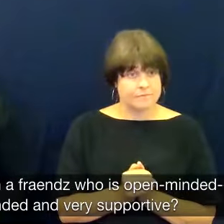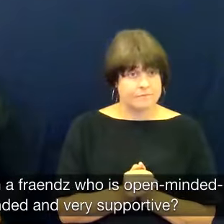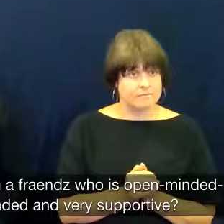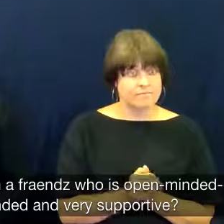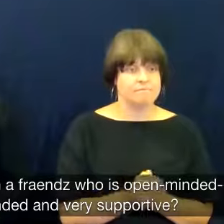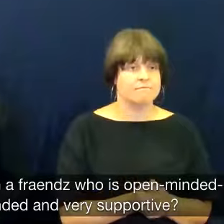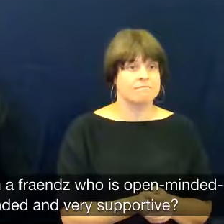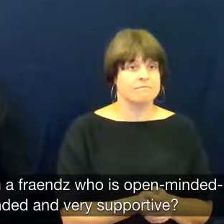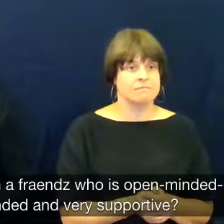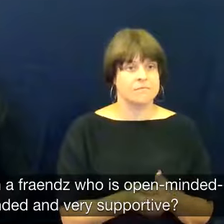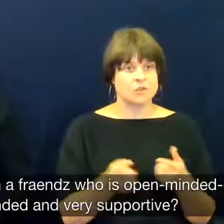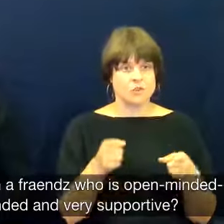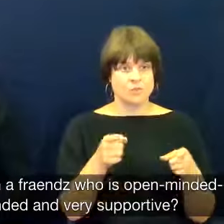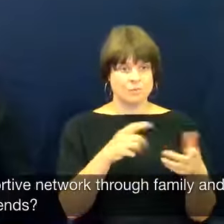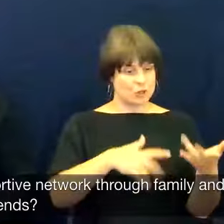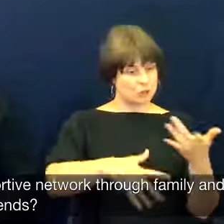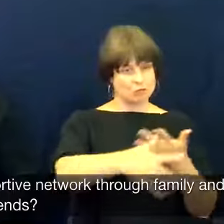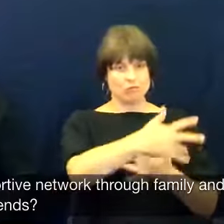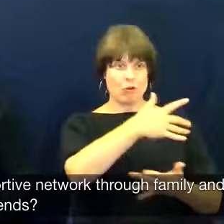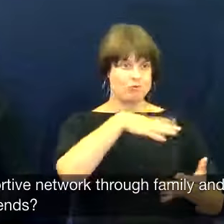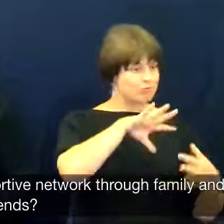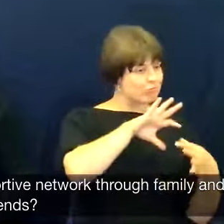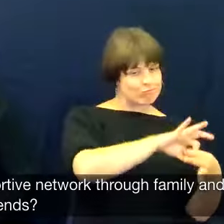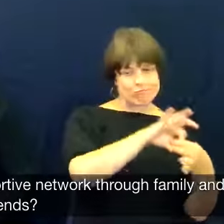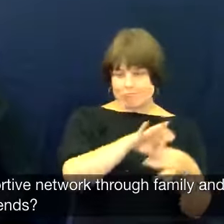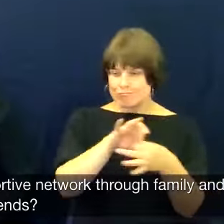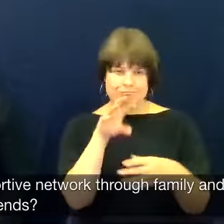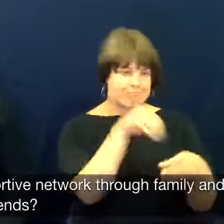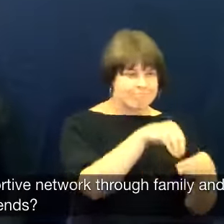Do you feel socially connected to your community?